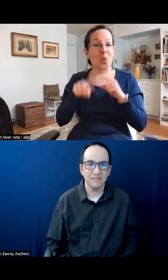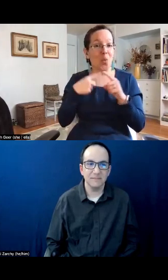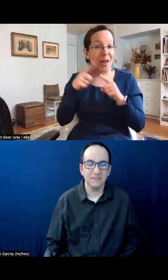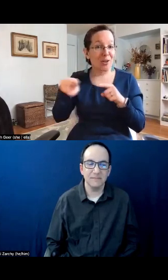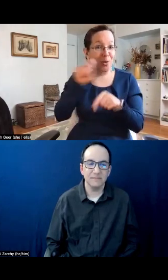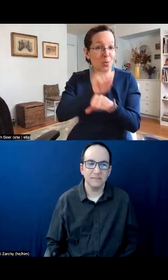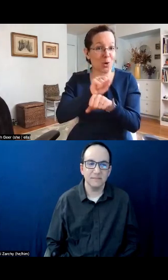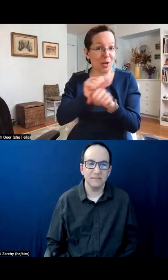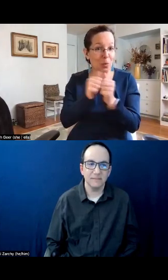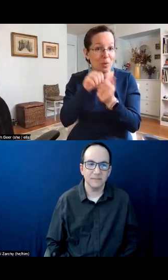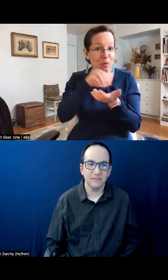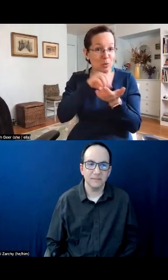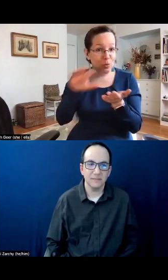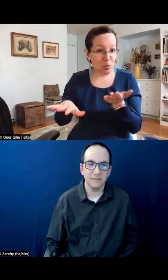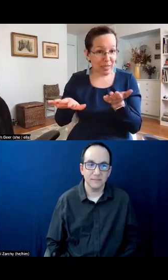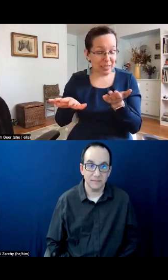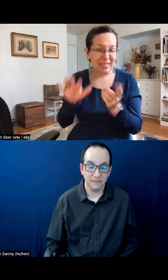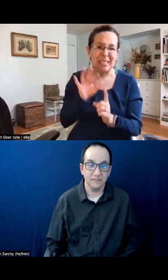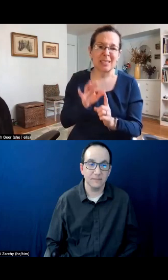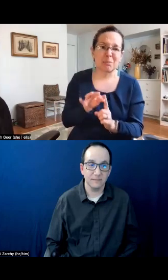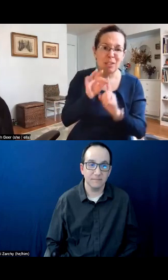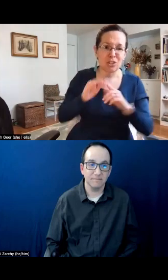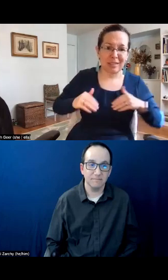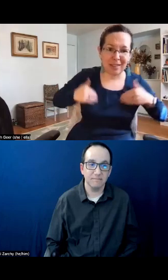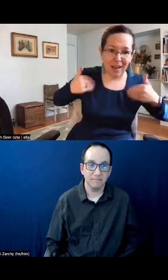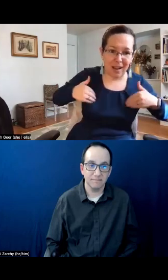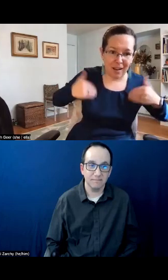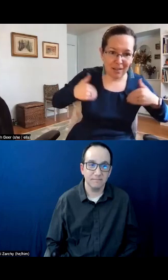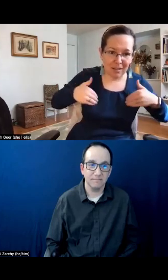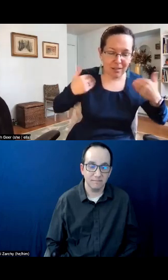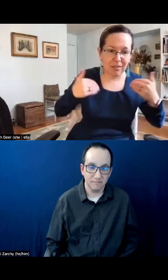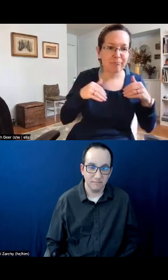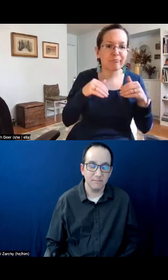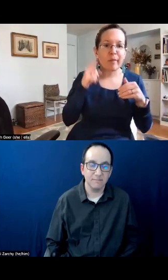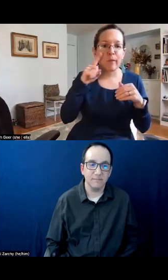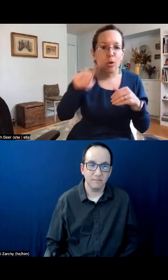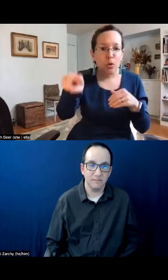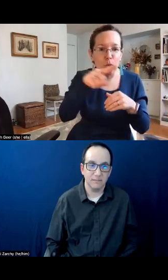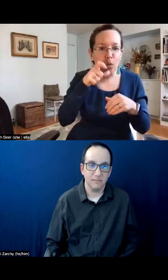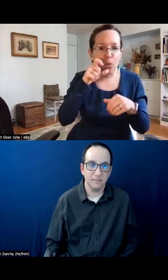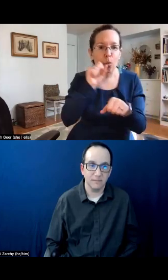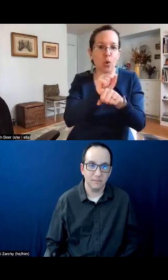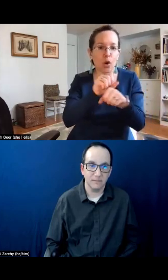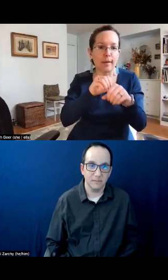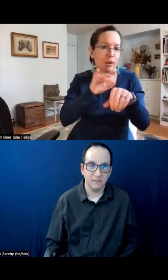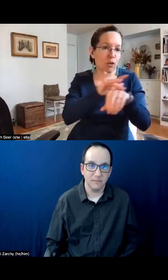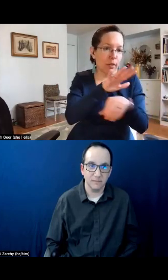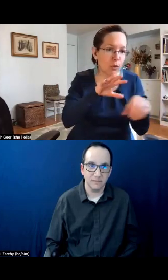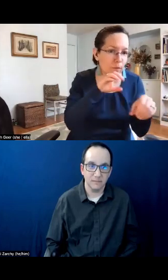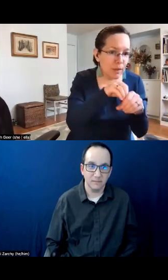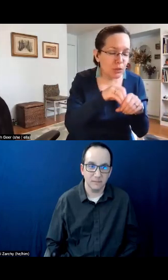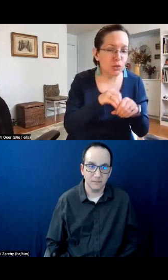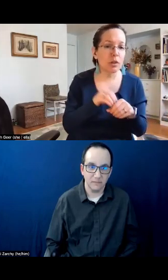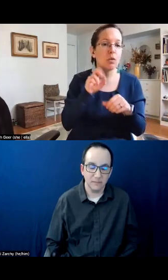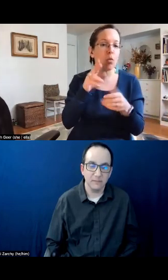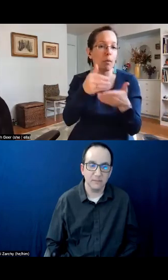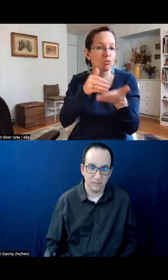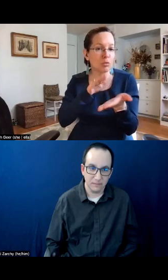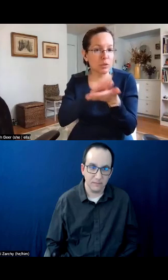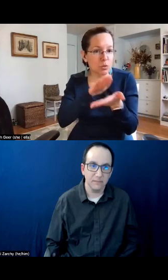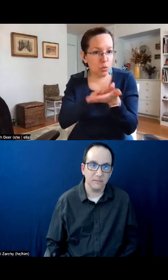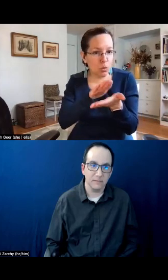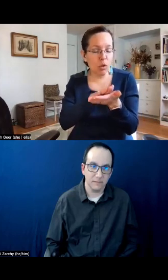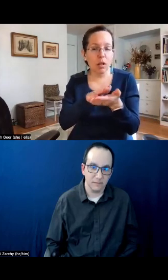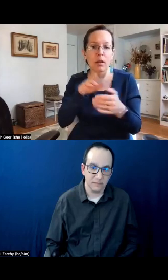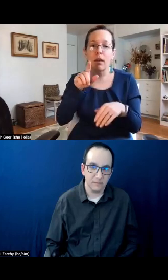our population, hands before face. So when you're working with students, especially young students, for those of you working in